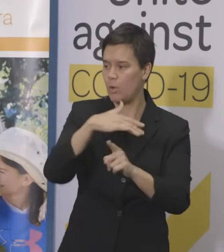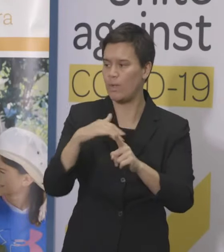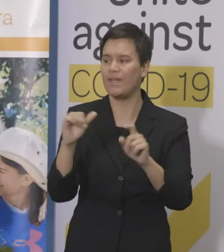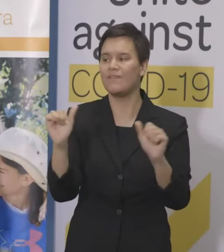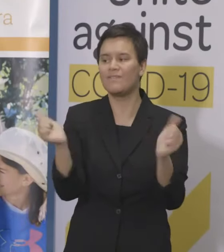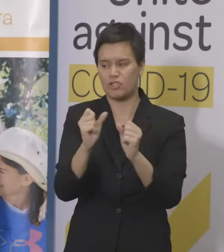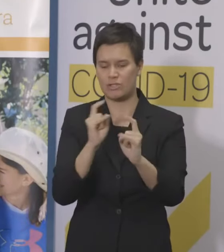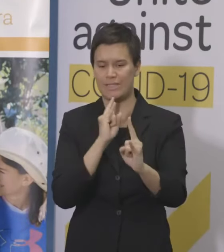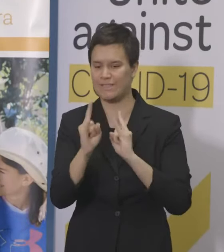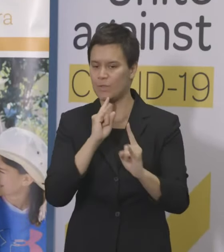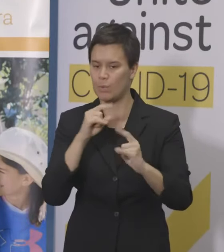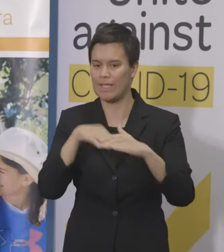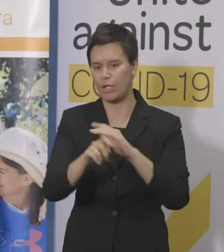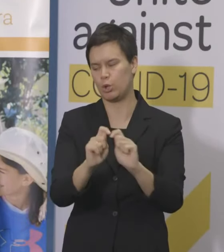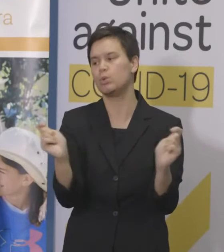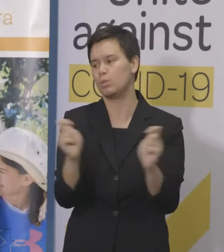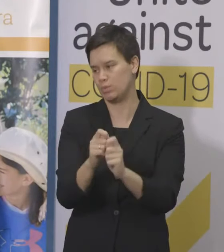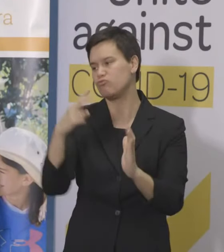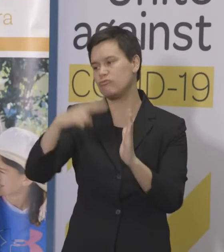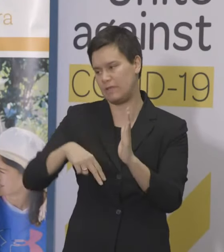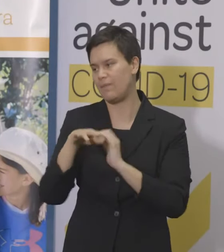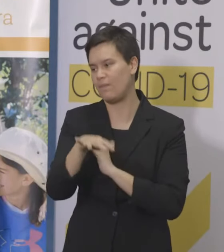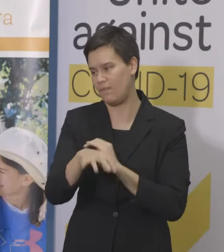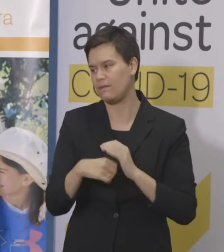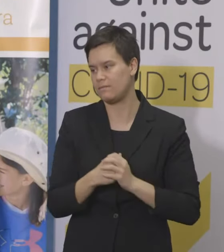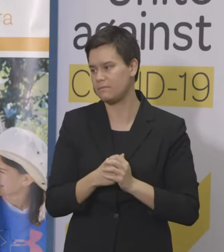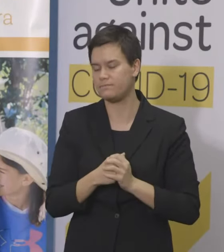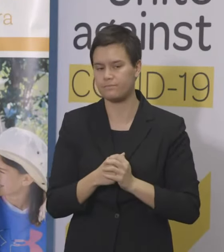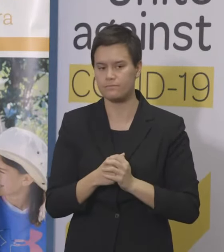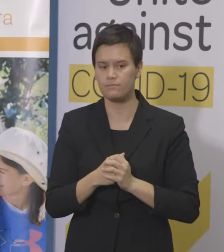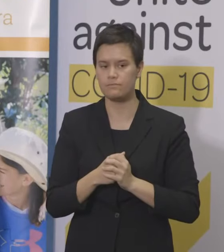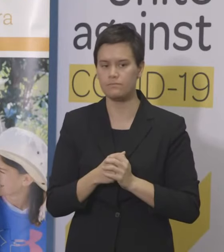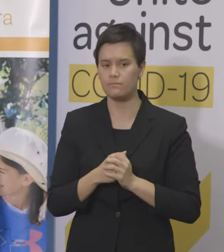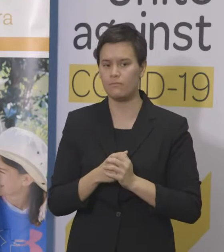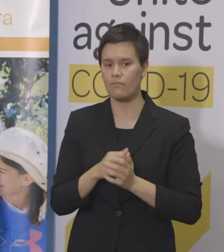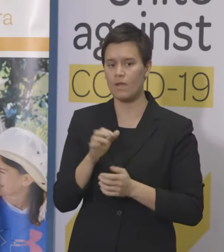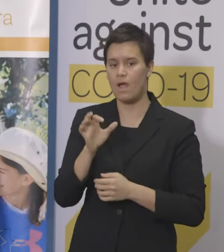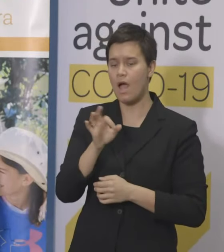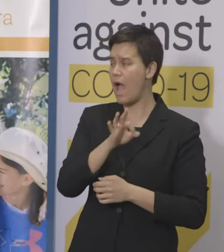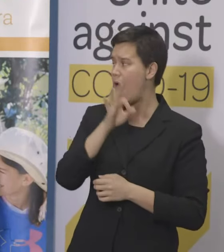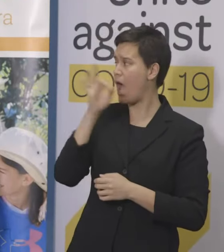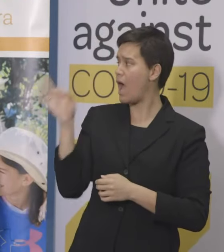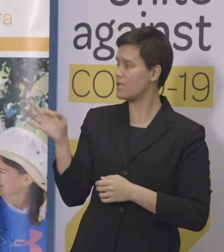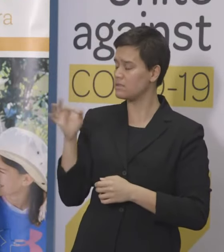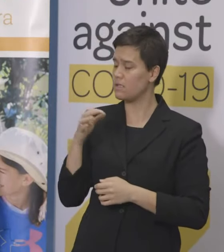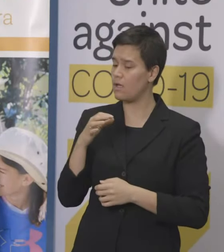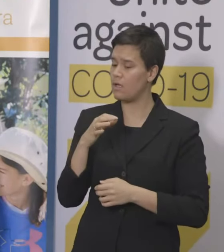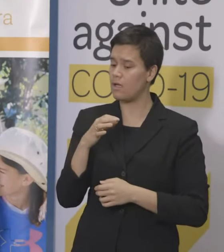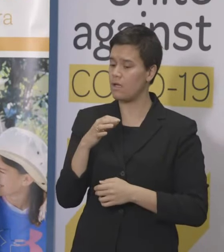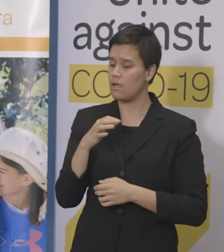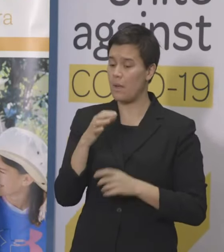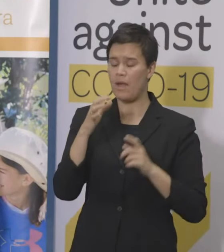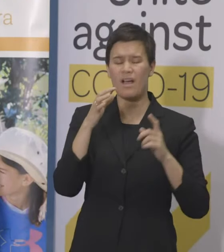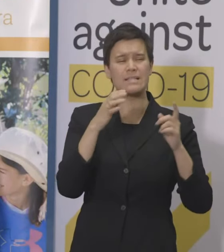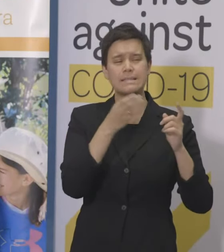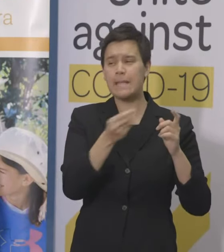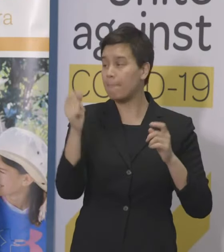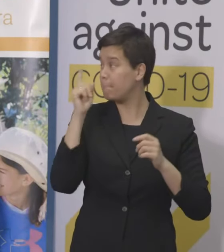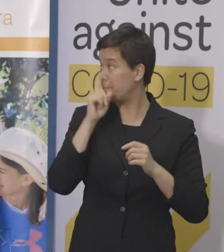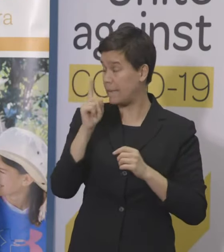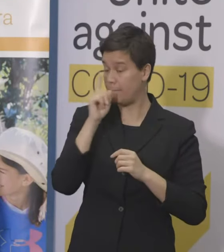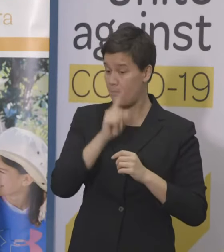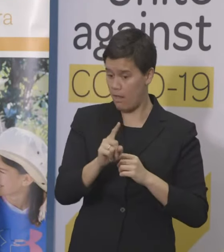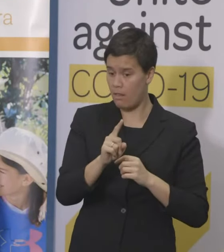made. To go back to the strategy, if I recall correctly, it was because people were talking to us off the record anonymously from PHUs